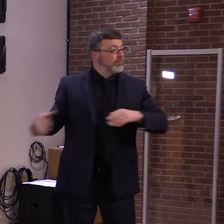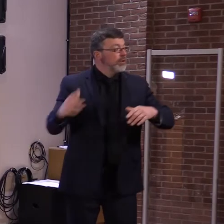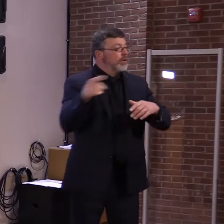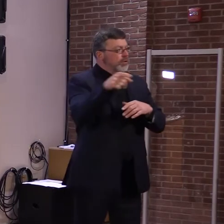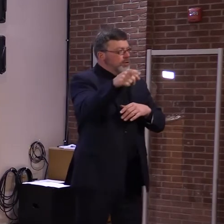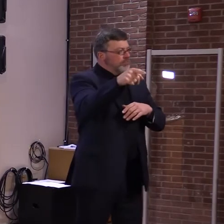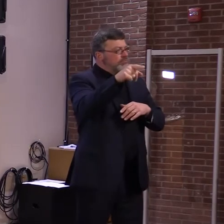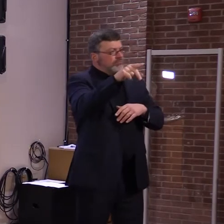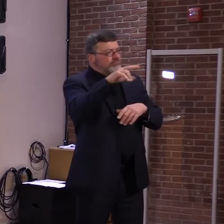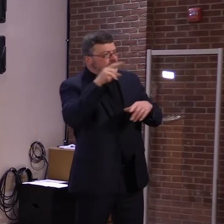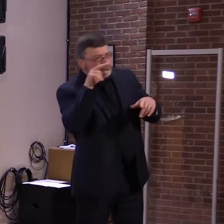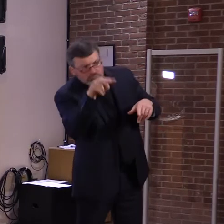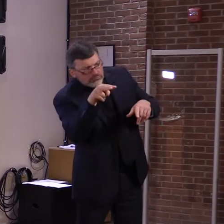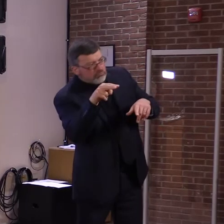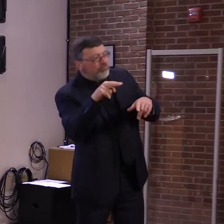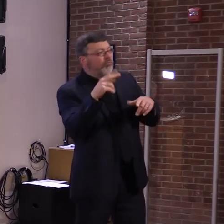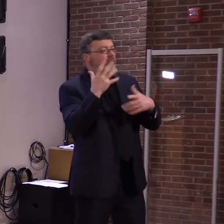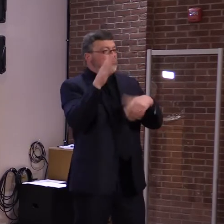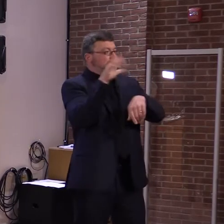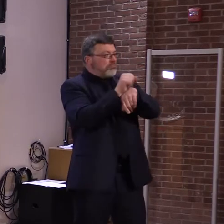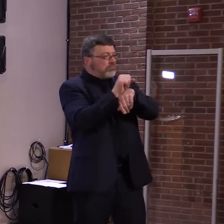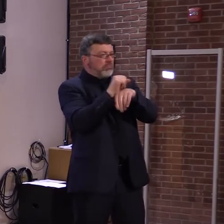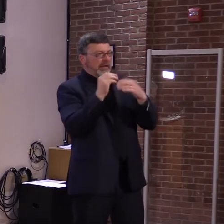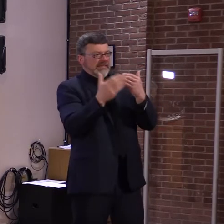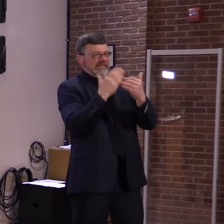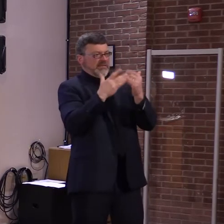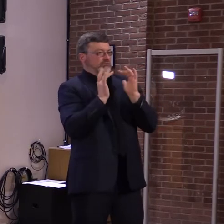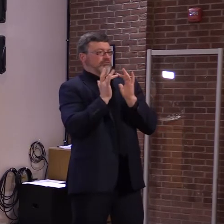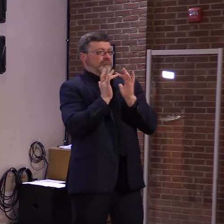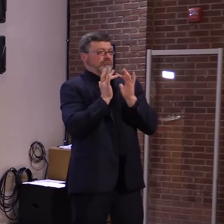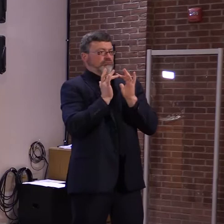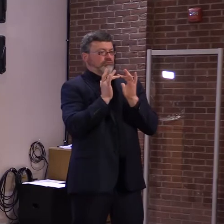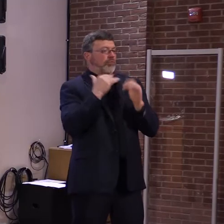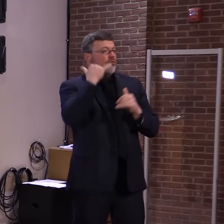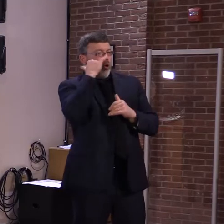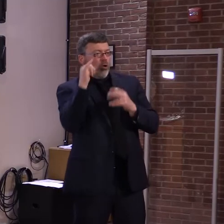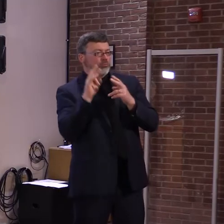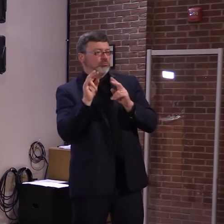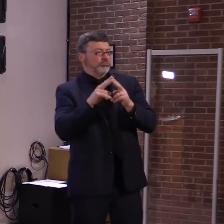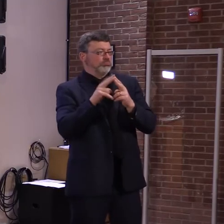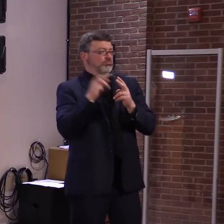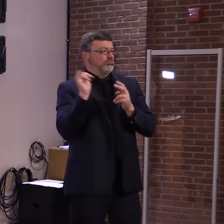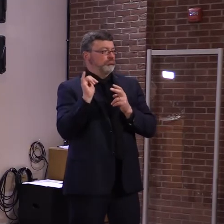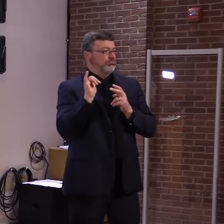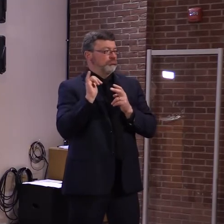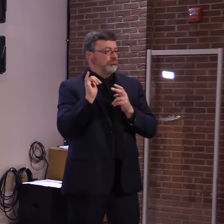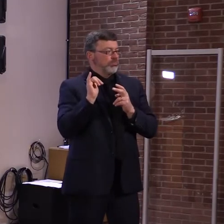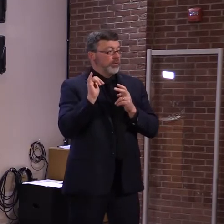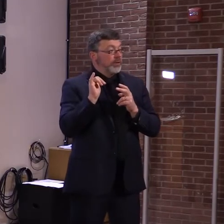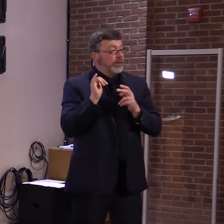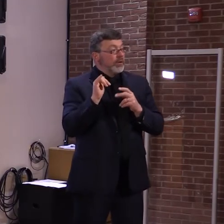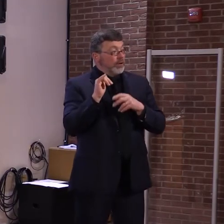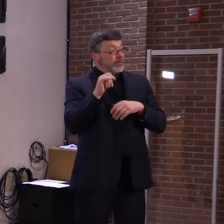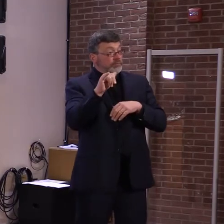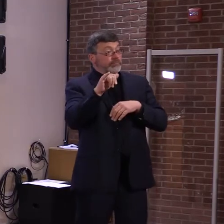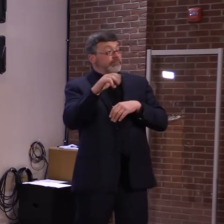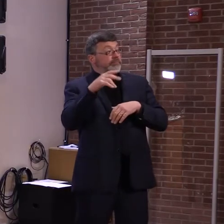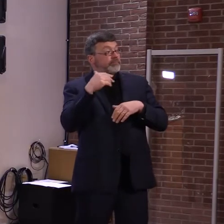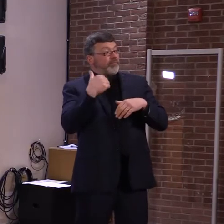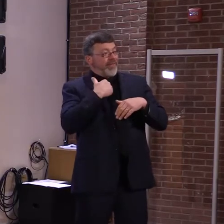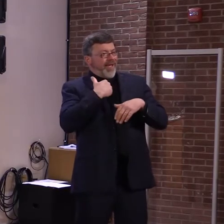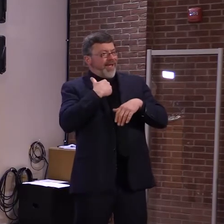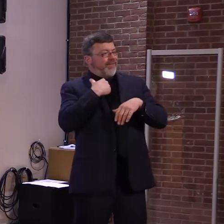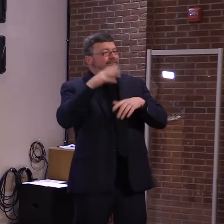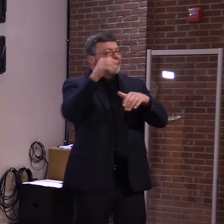855-722-7878 to make an appointment. These also have some doses available for walk-ins. These